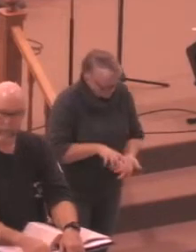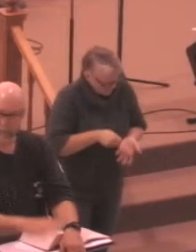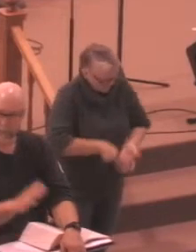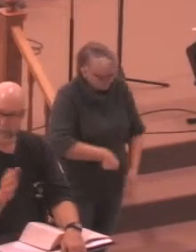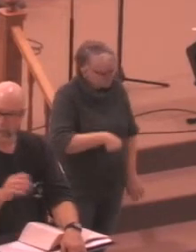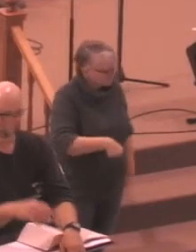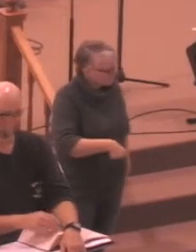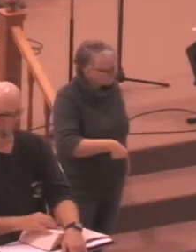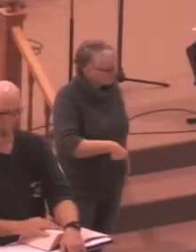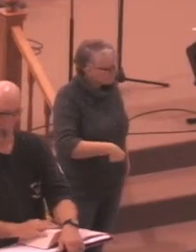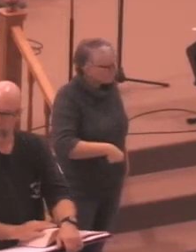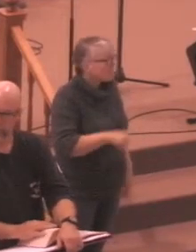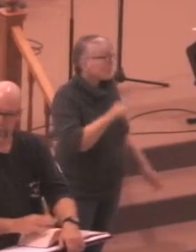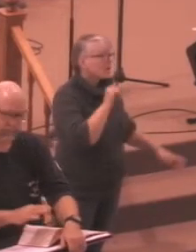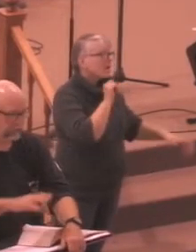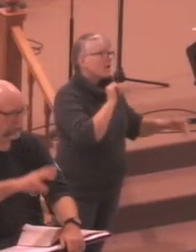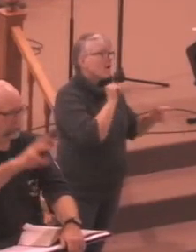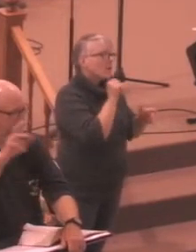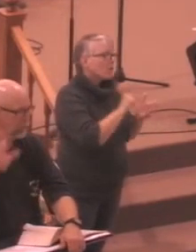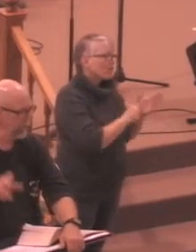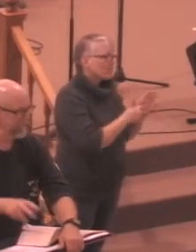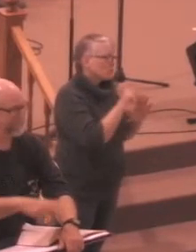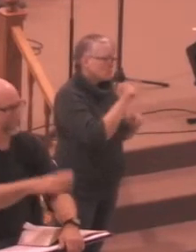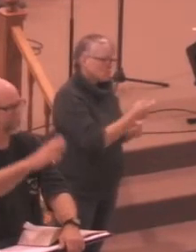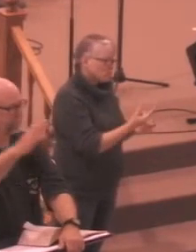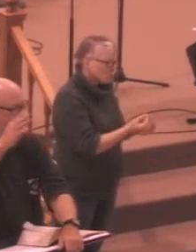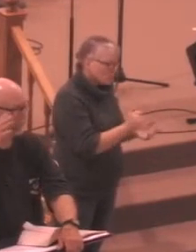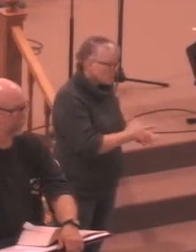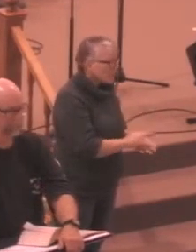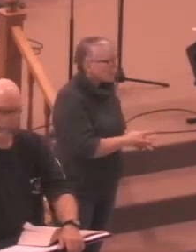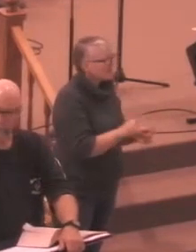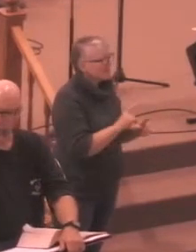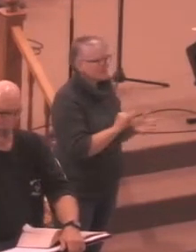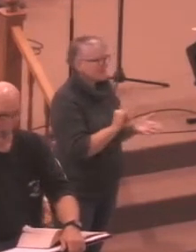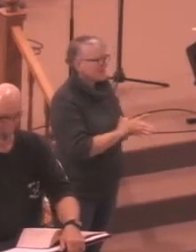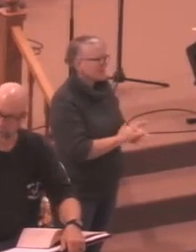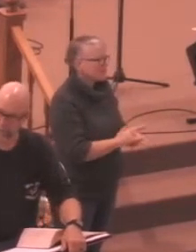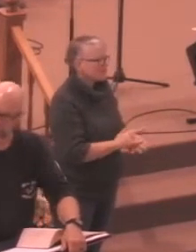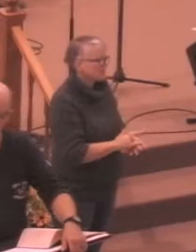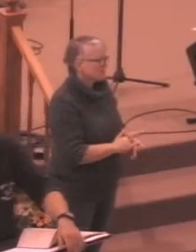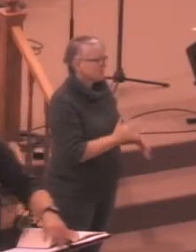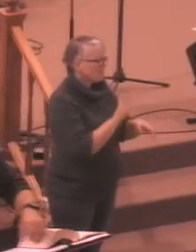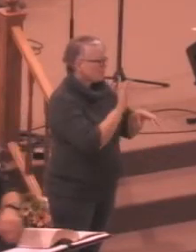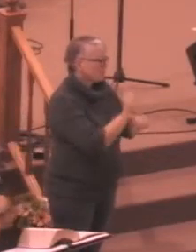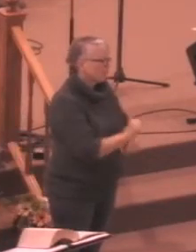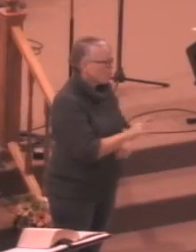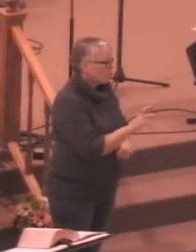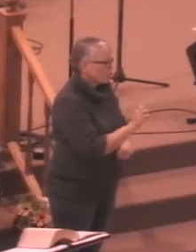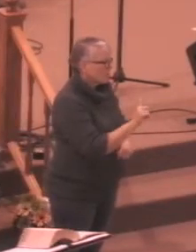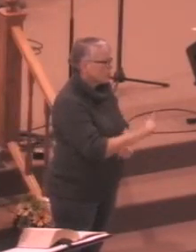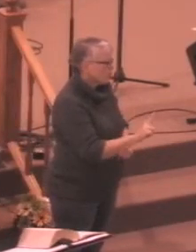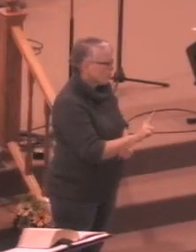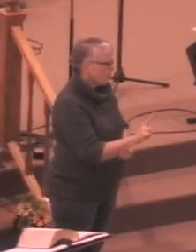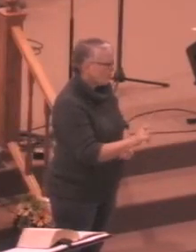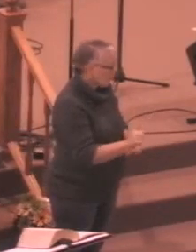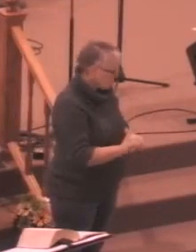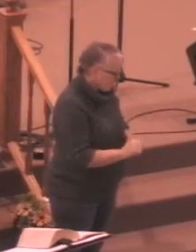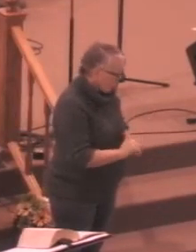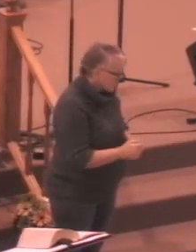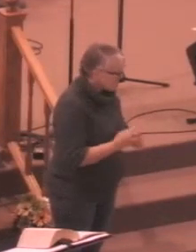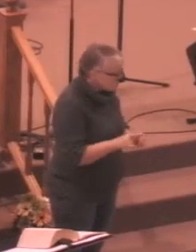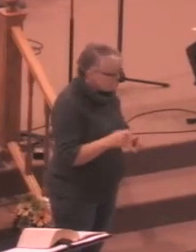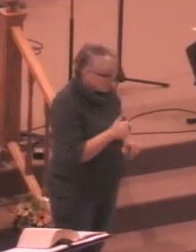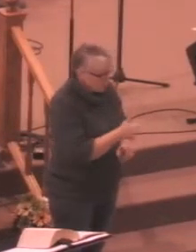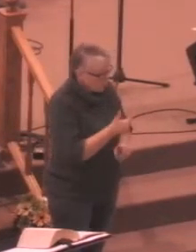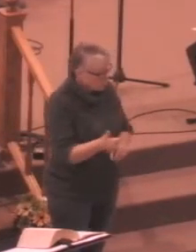Now, I'm not saying that's what we're supposed to do, because that's just a ritualistic practice, but they're faithful